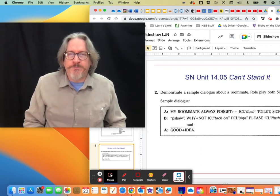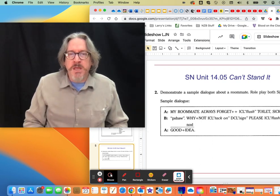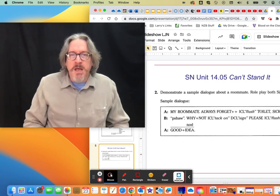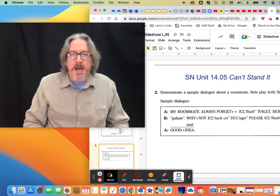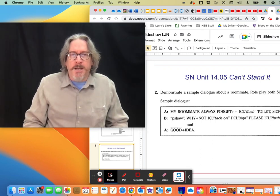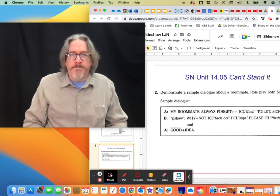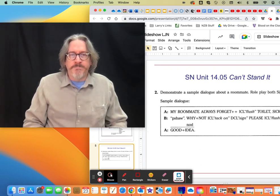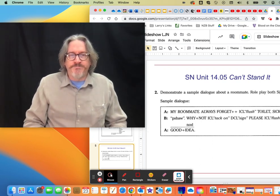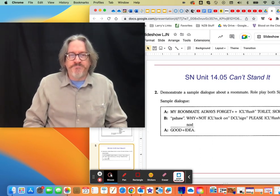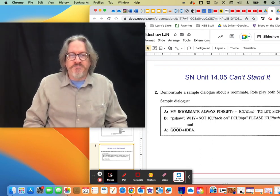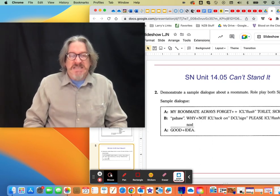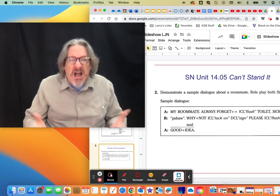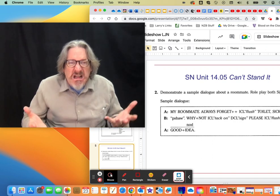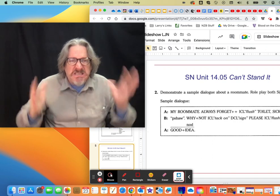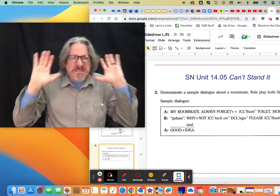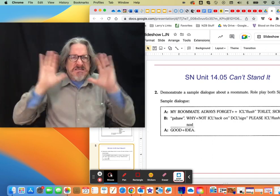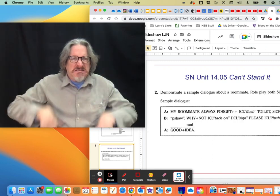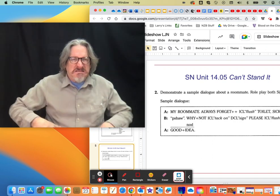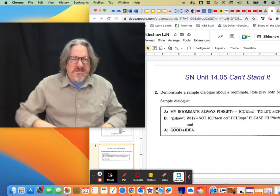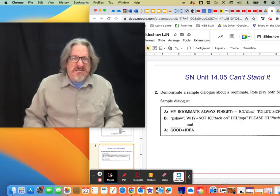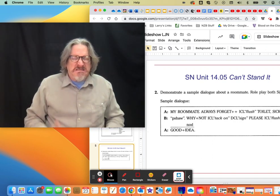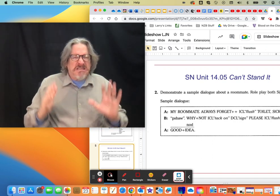Excuse me.